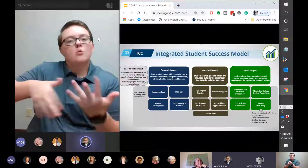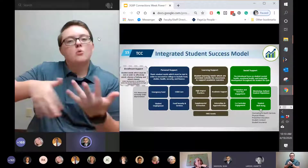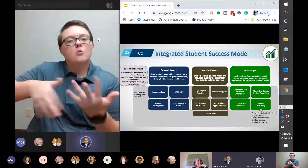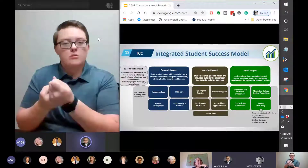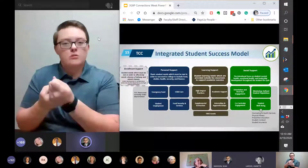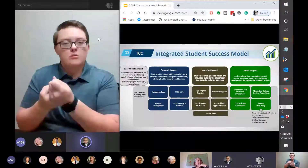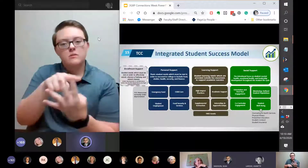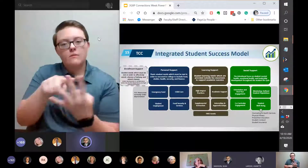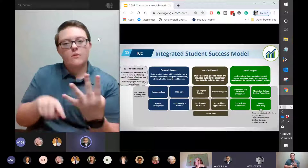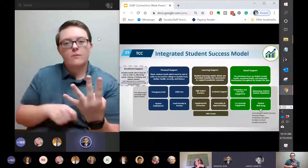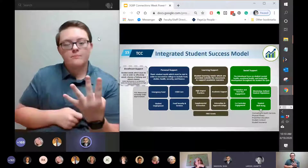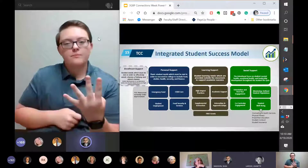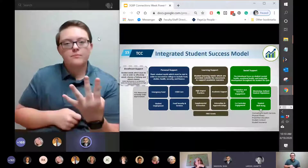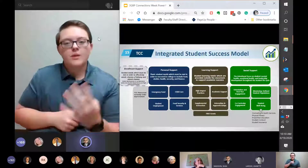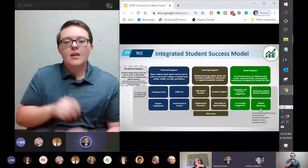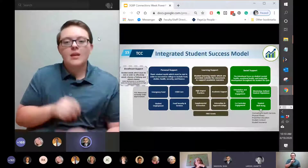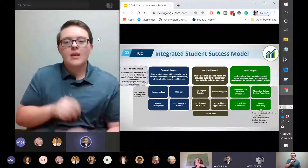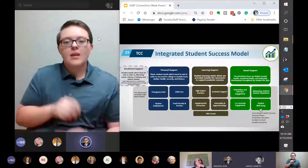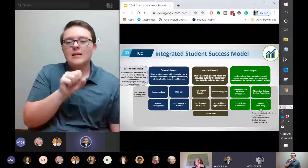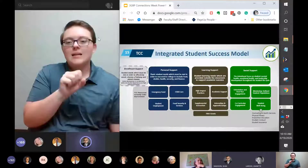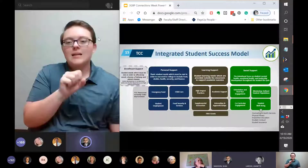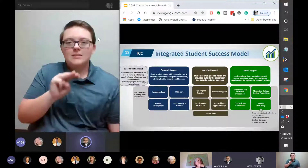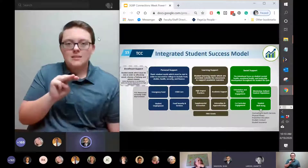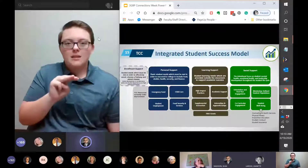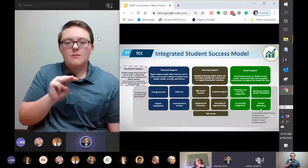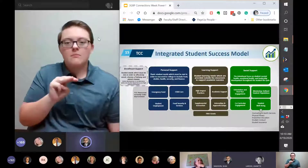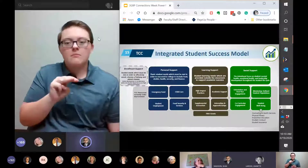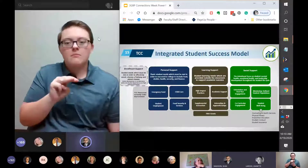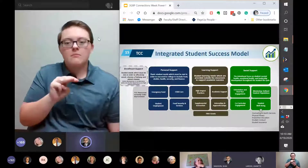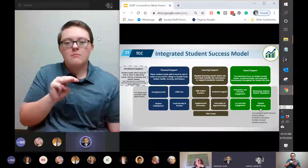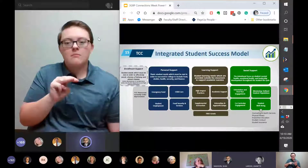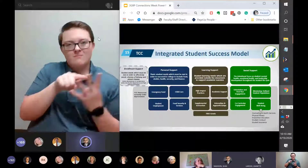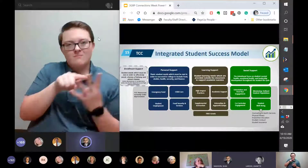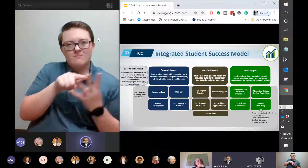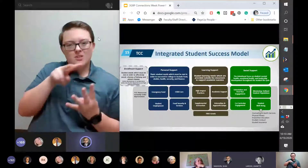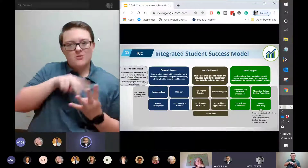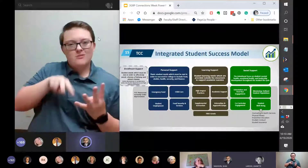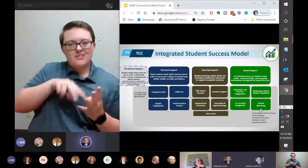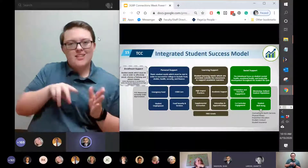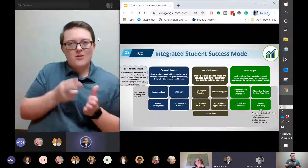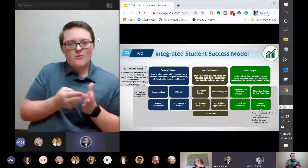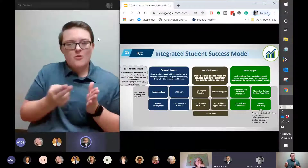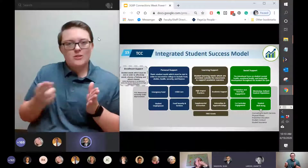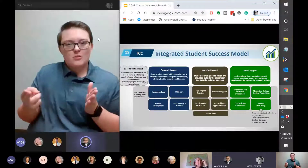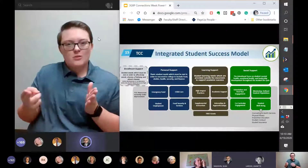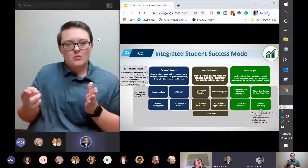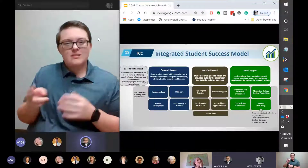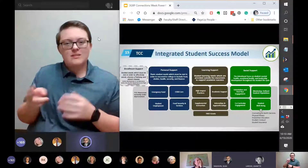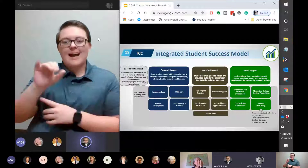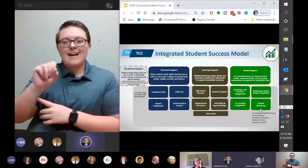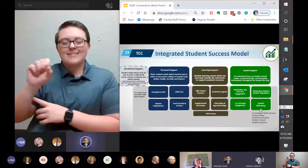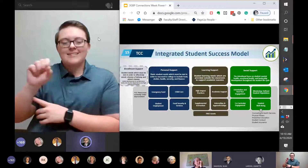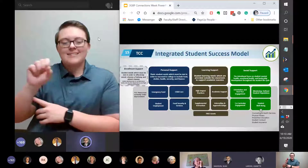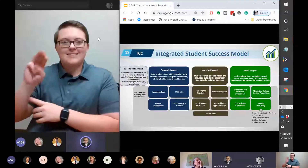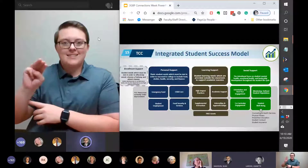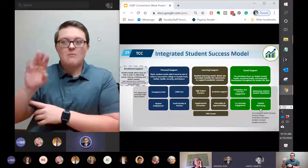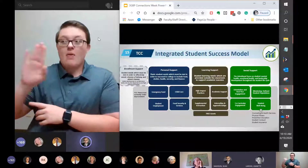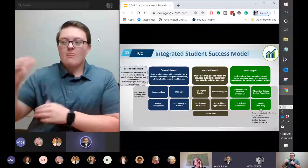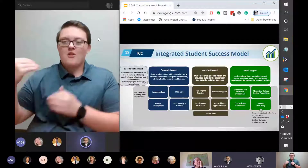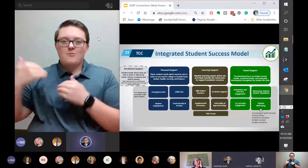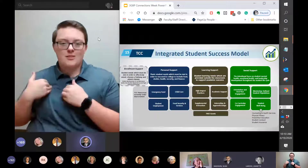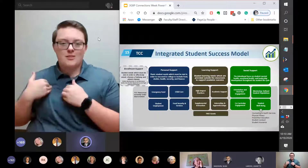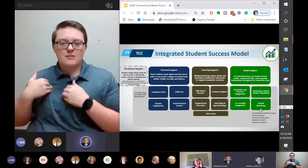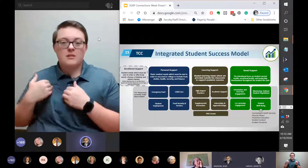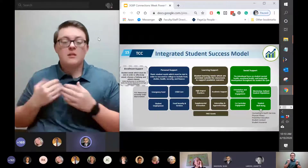improving the resources you see in the bottom section of this visual. emergency fund, child